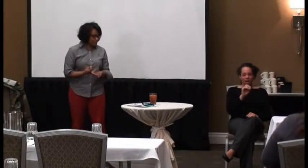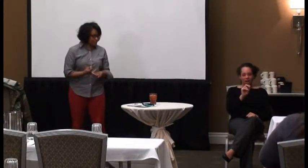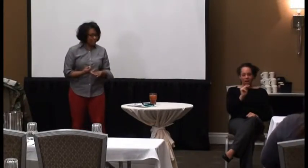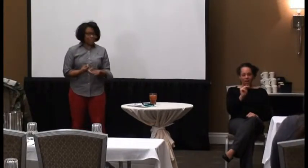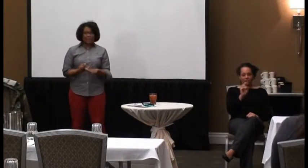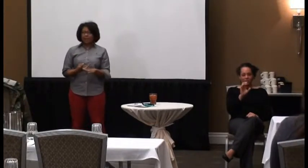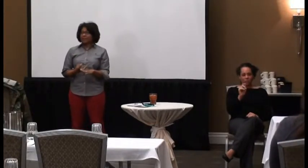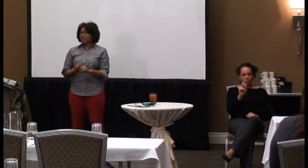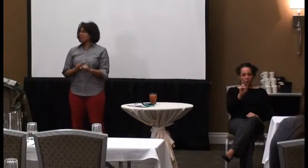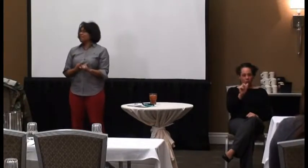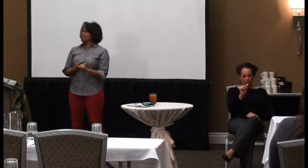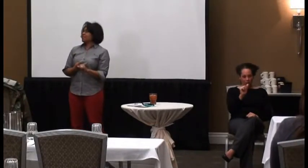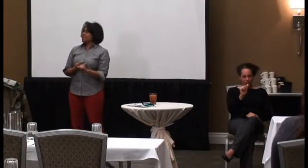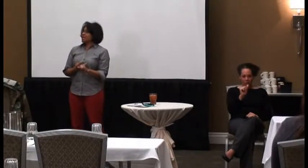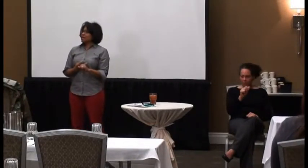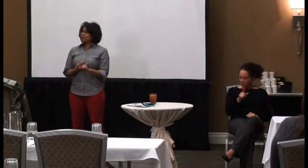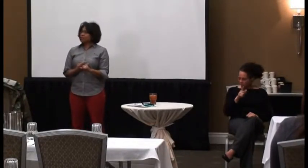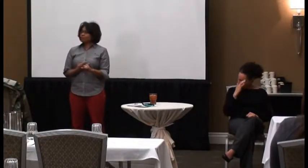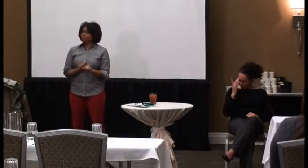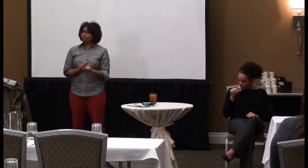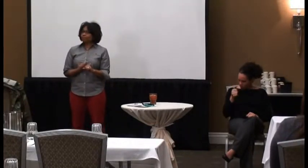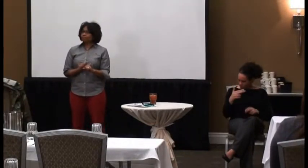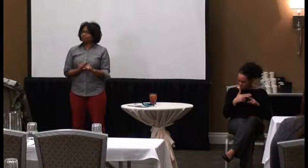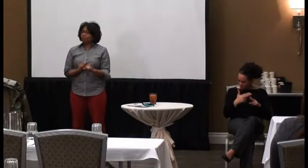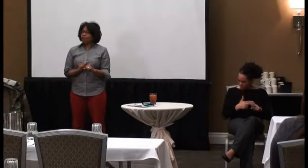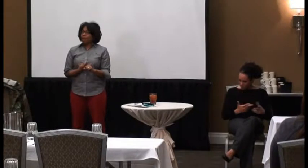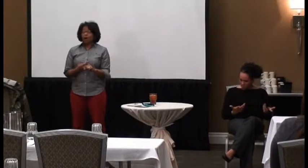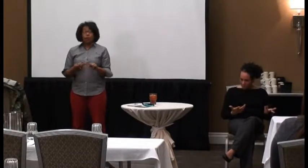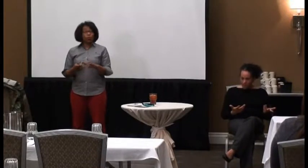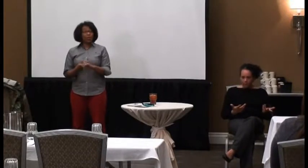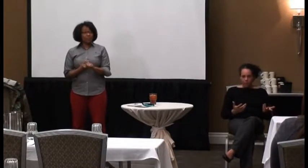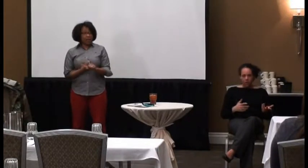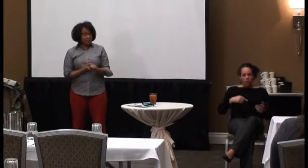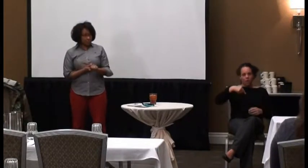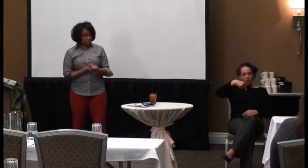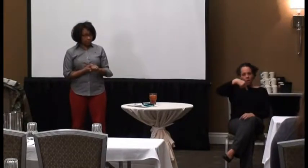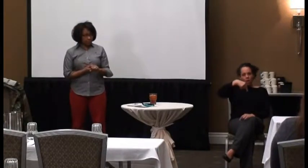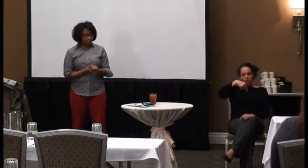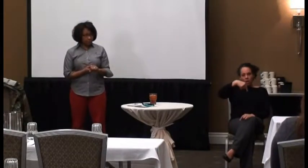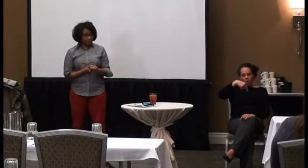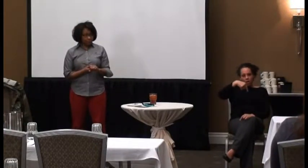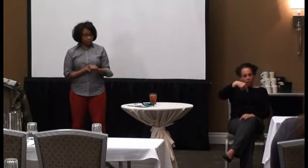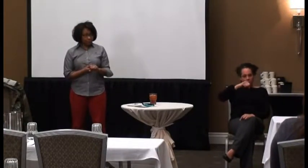Concerta. Let's see if I left anything out. Oh, Quillavant.